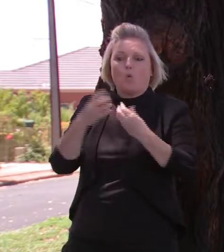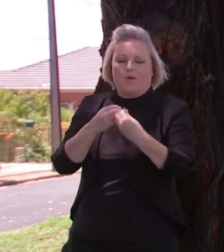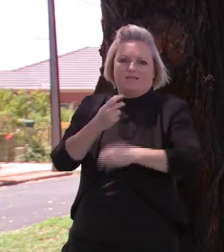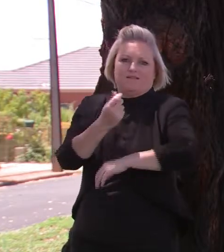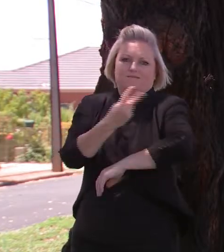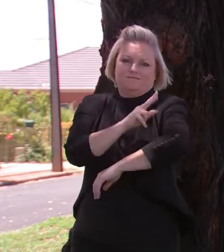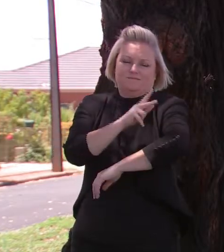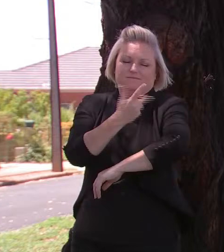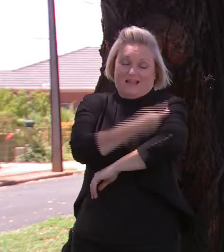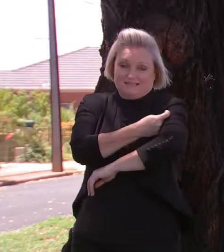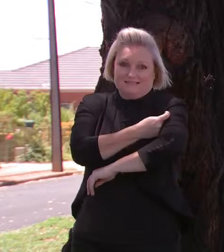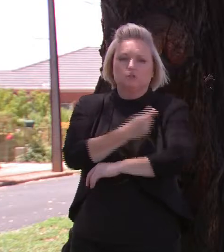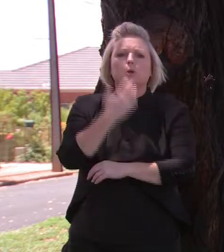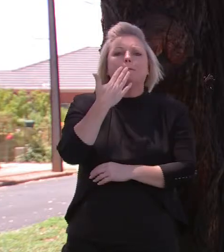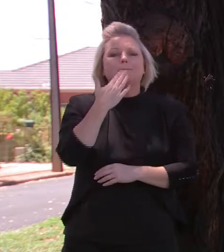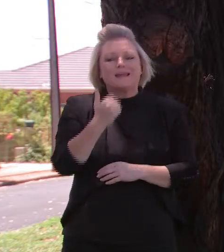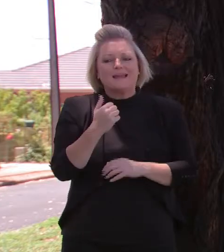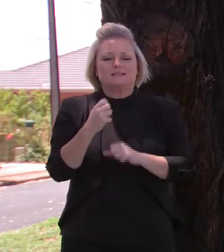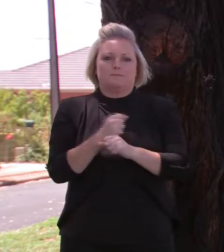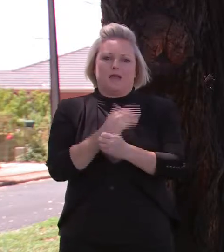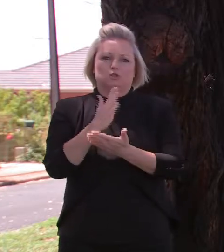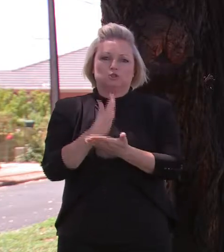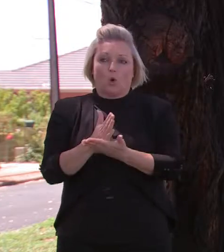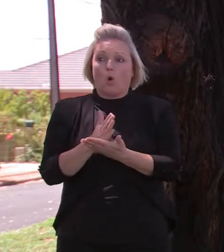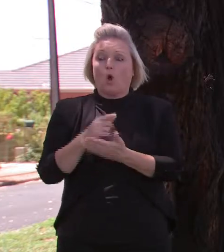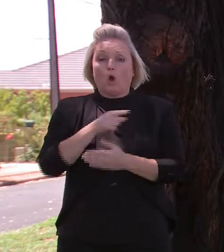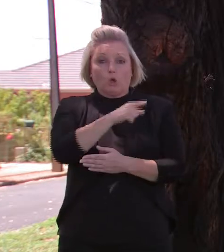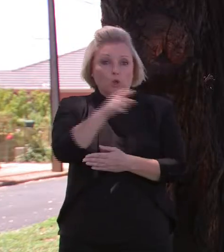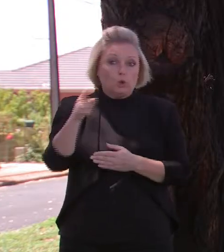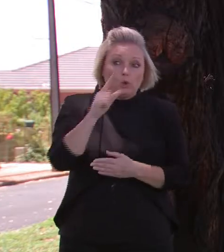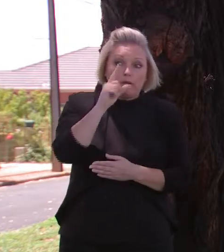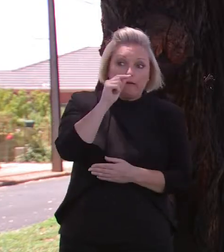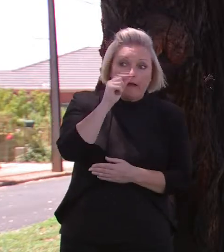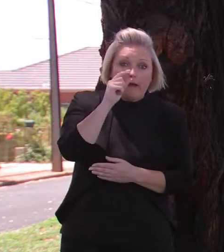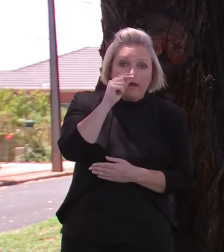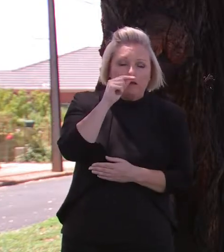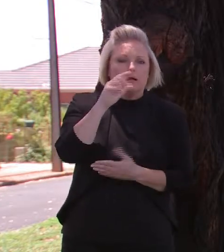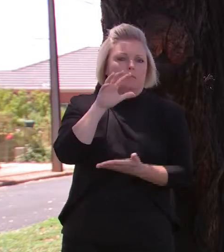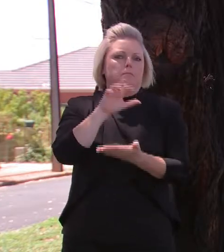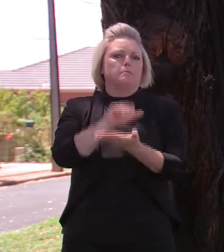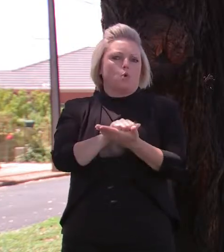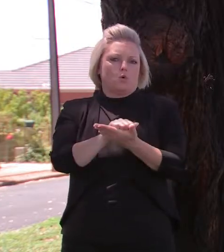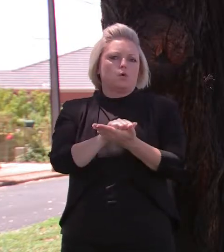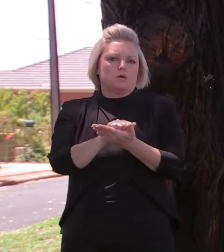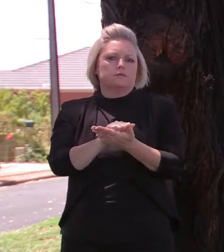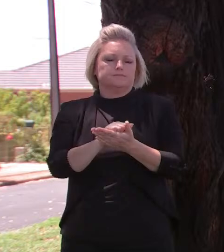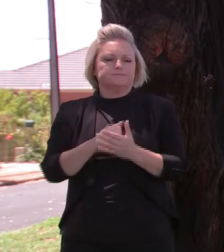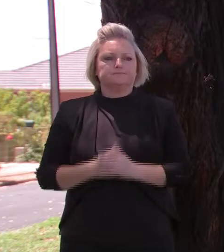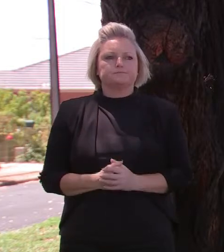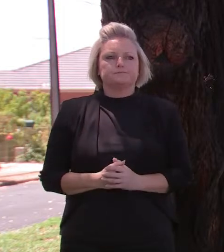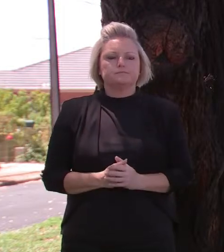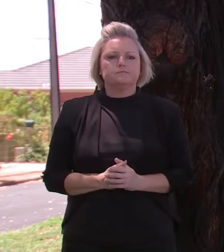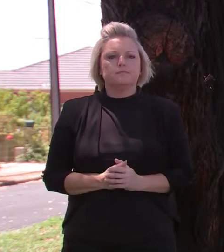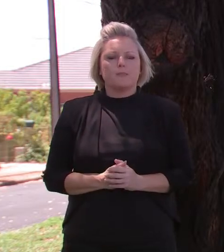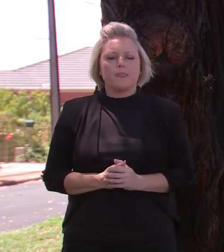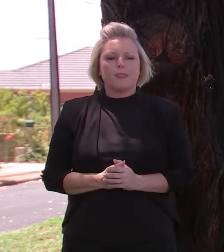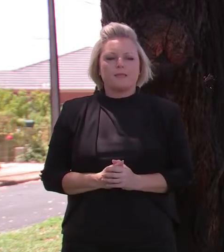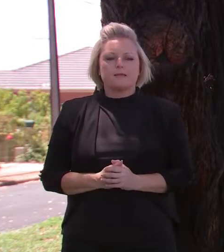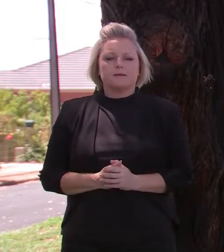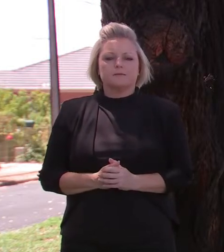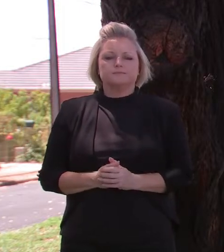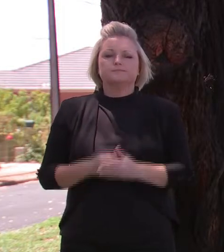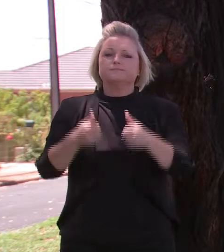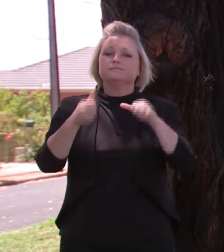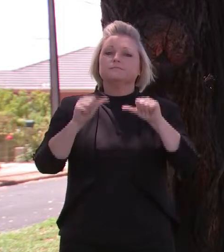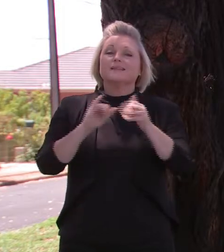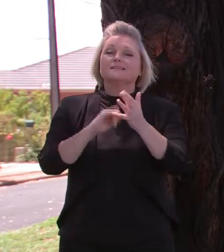to go and have that booster when you are eligible. There are plenty of appointments available. Now, I'm also pleased to let you know that South Australia still